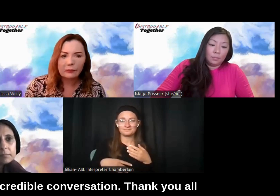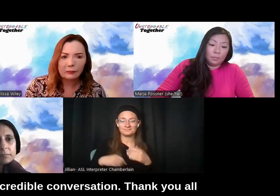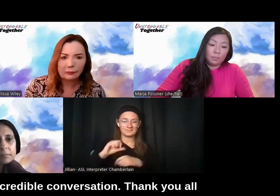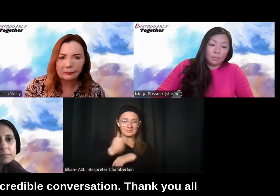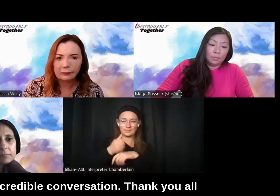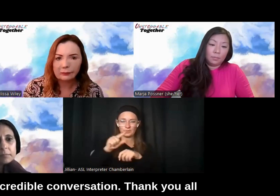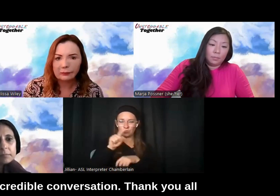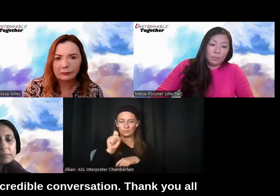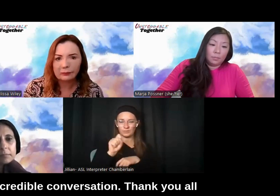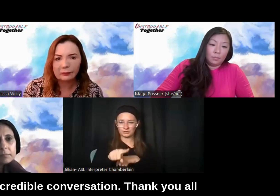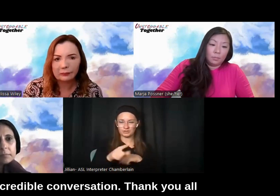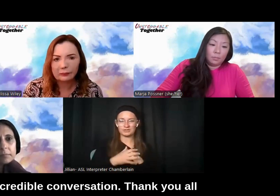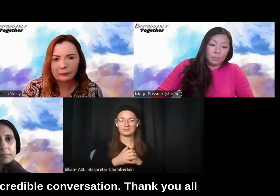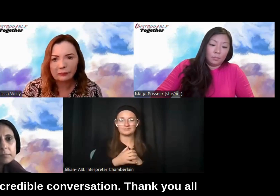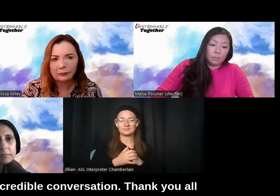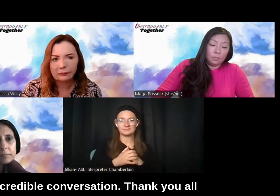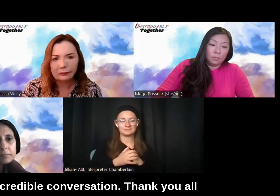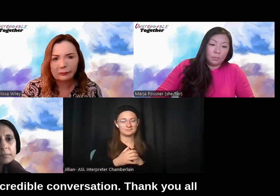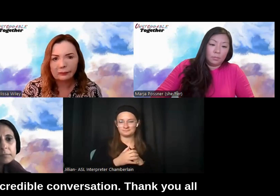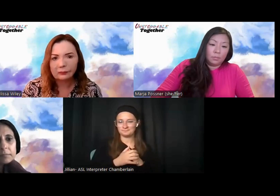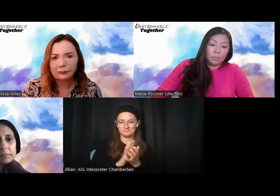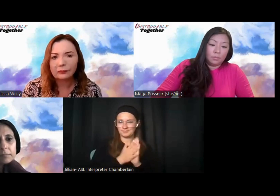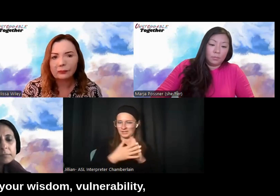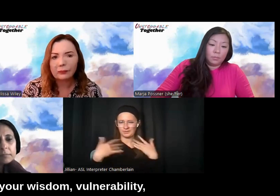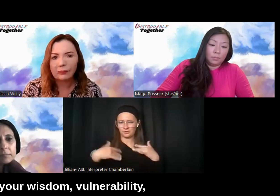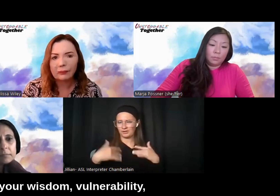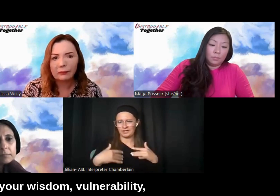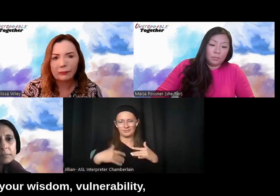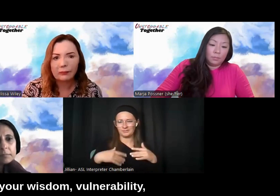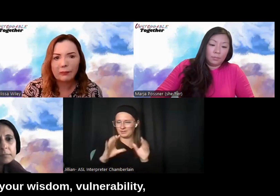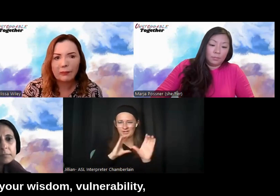questions leading to such an incredible conversation. Thank you all